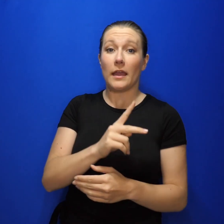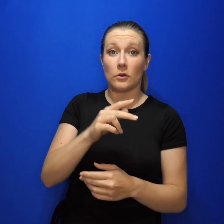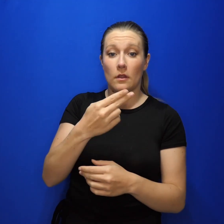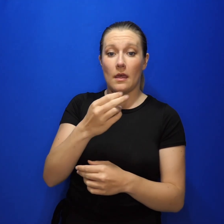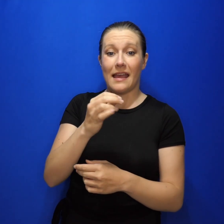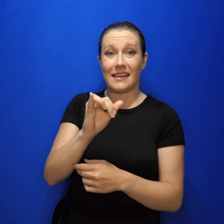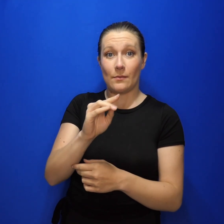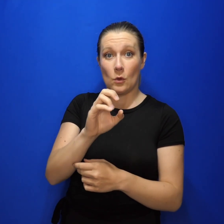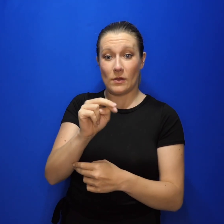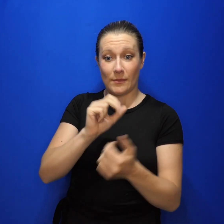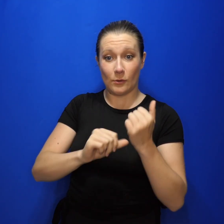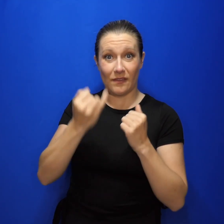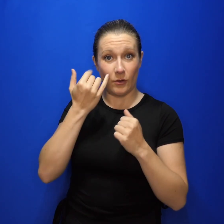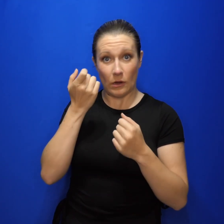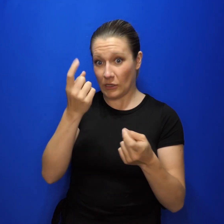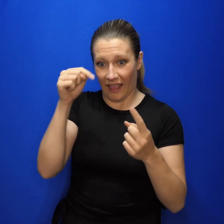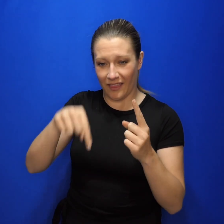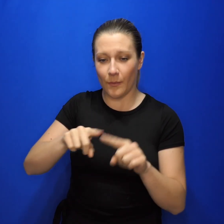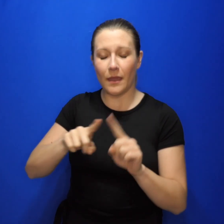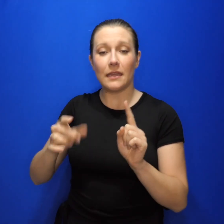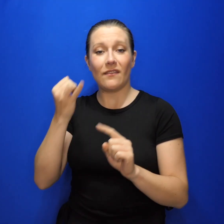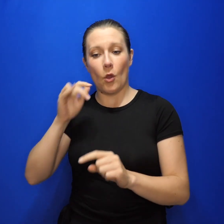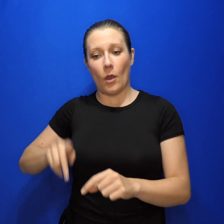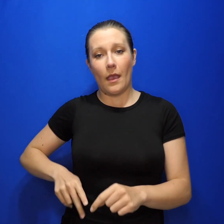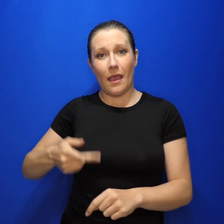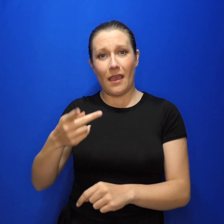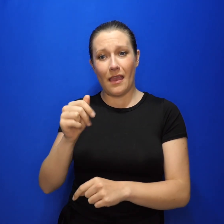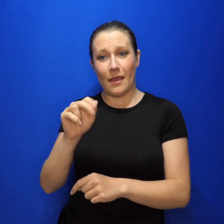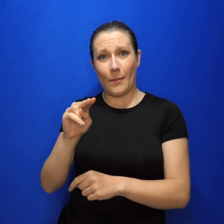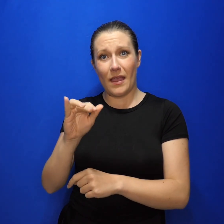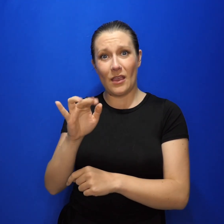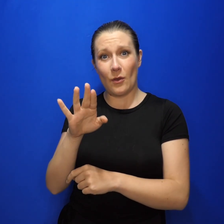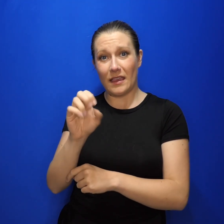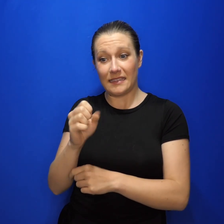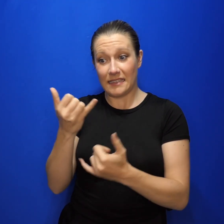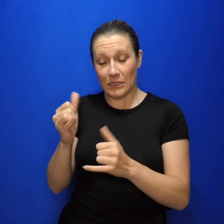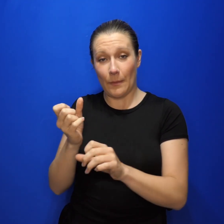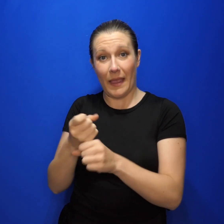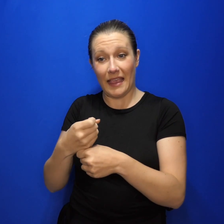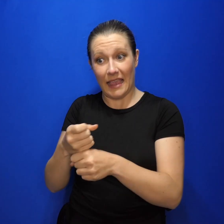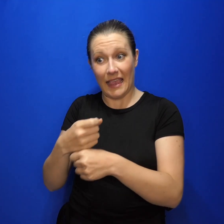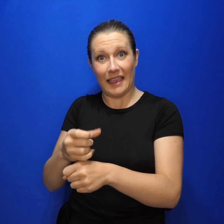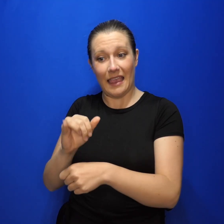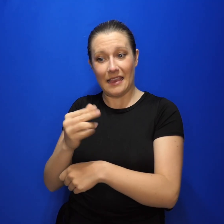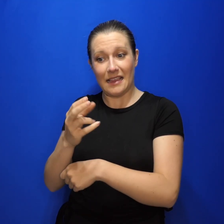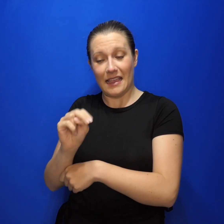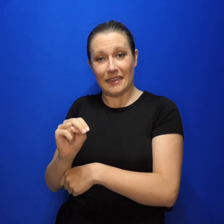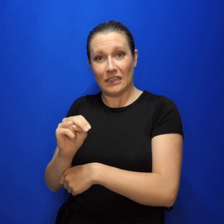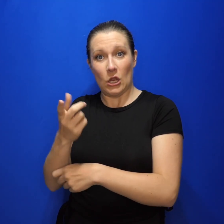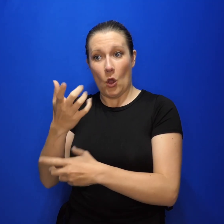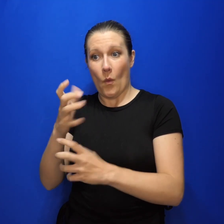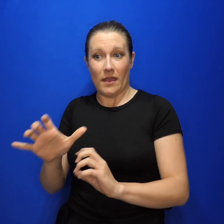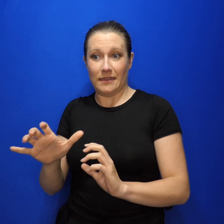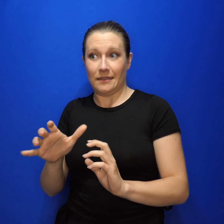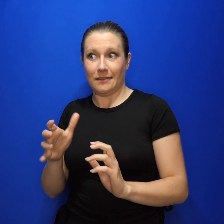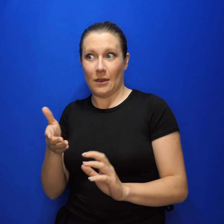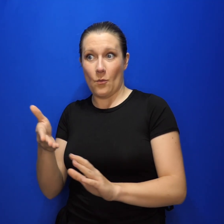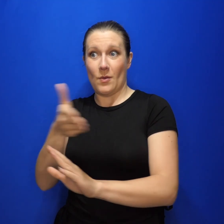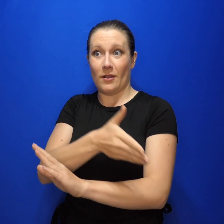is still making some insulin, you don't want to be out ahead of the charge, going like, don't worry, I'll take care of it too. Now we got everybody trying to get your